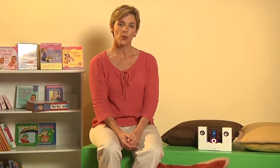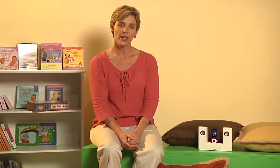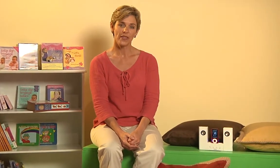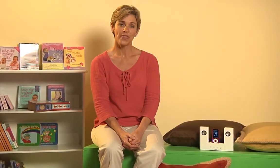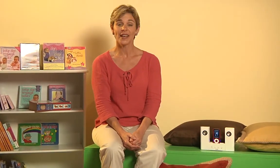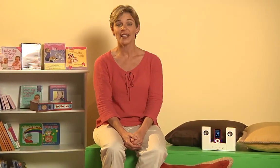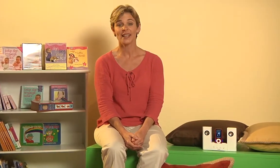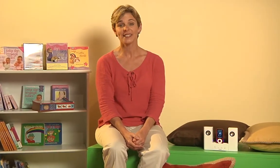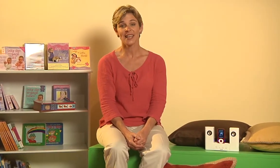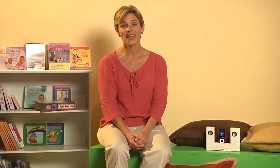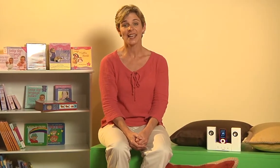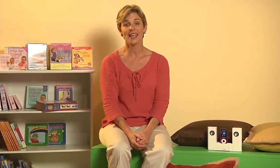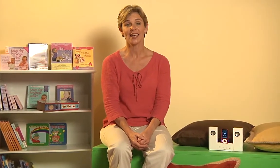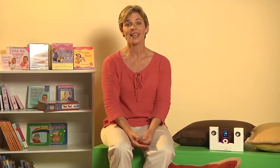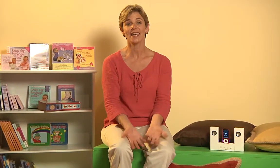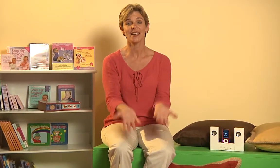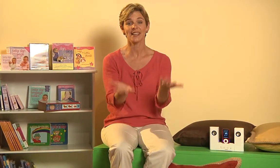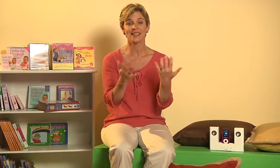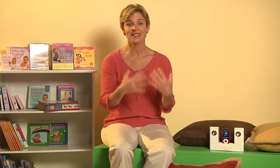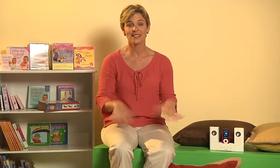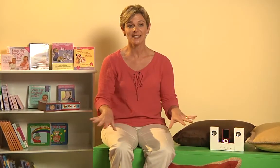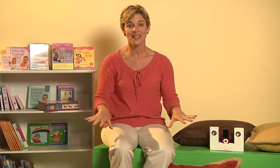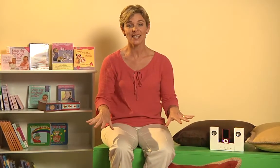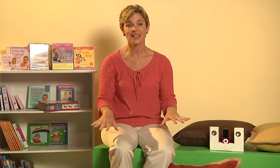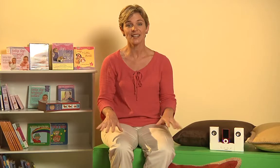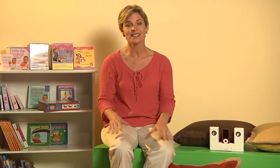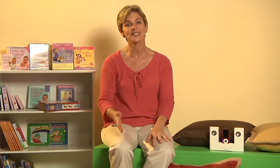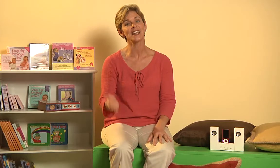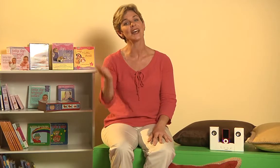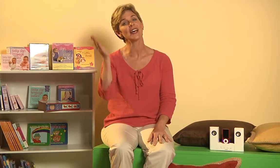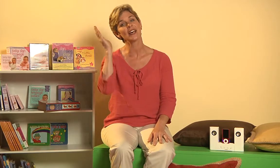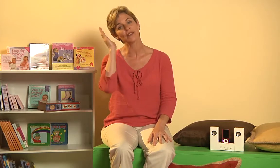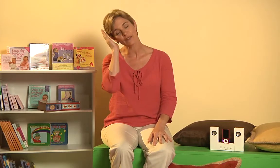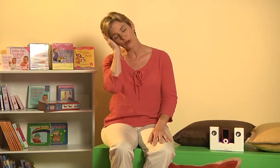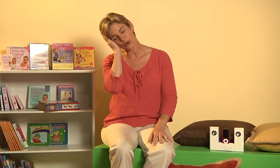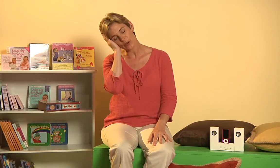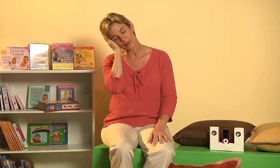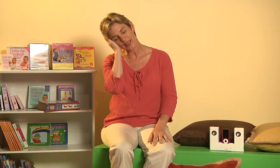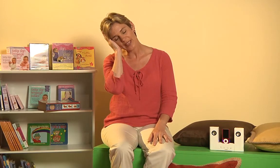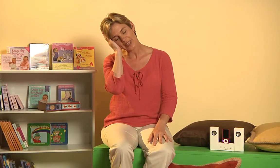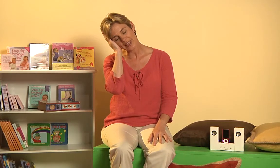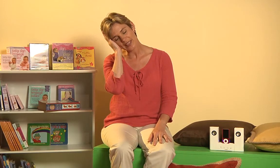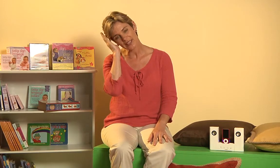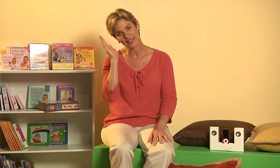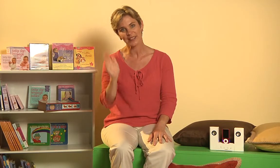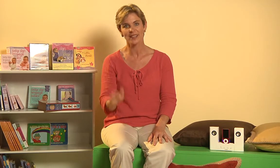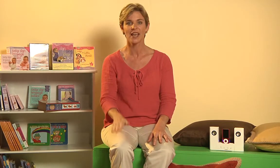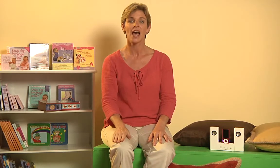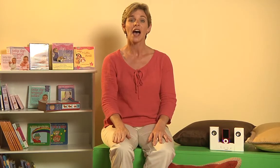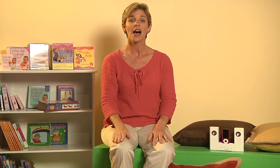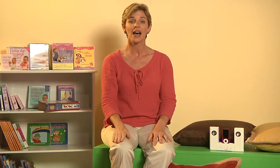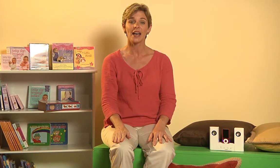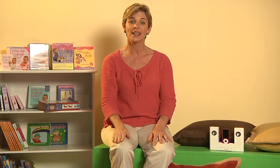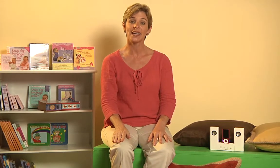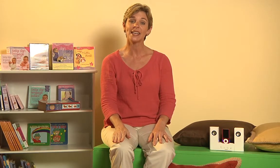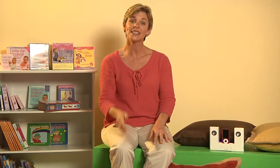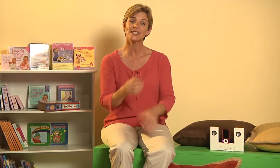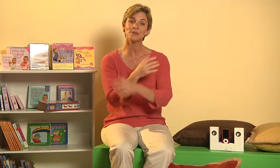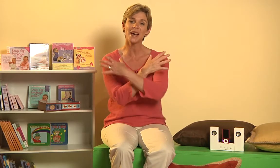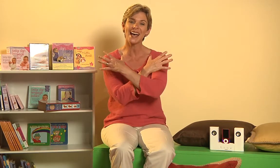When the day is done, it's time for bed. I kiss